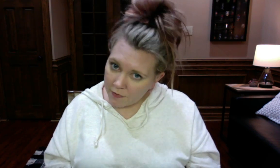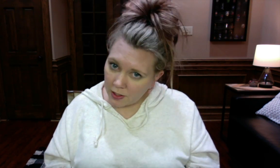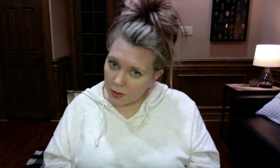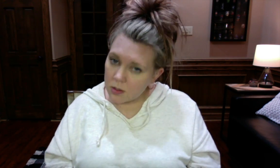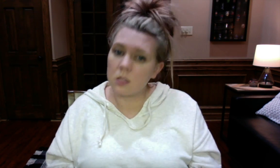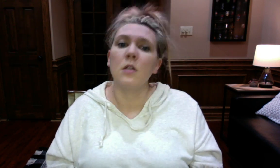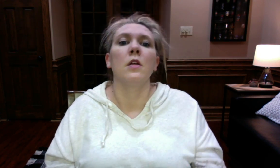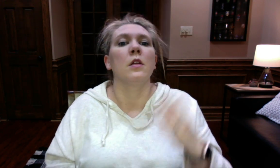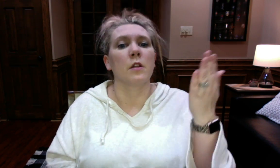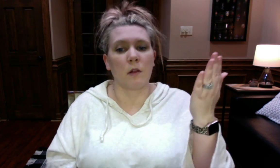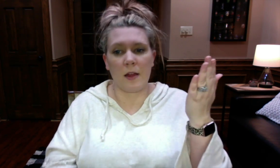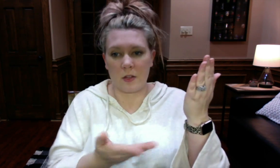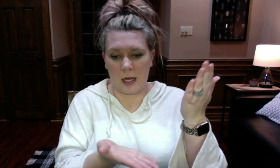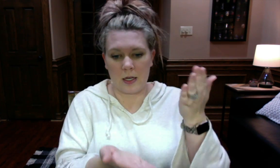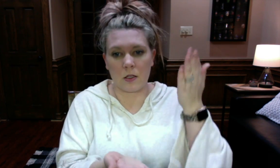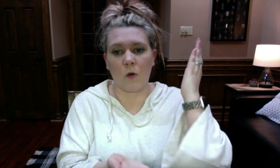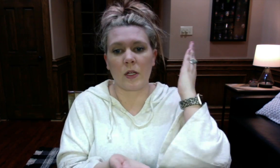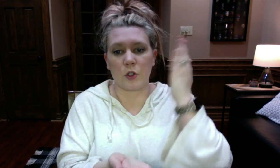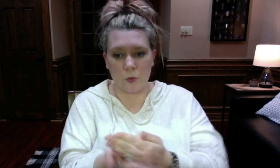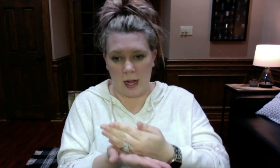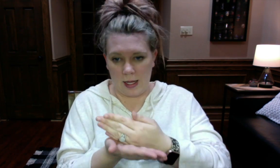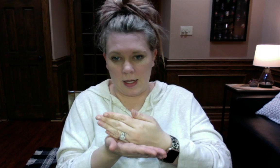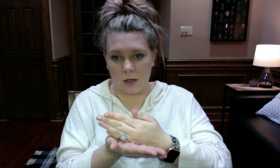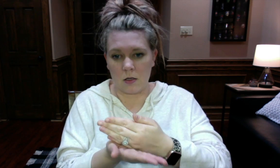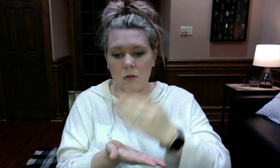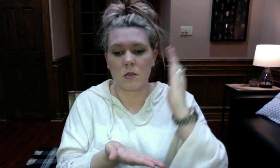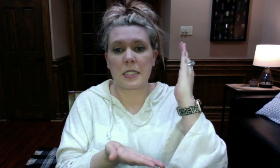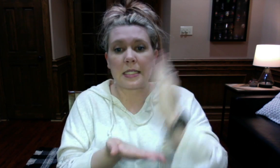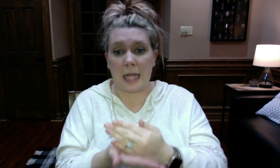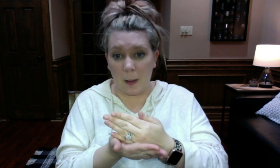lefties, your left hand is going into your right hand. Stop.